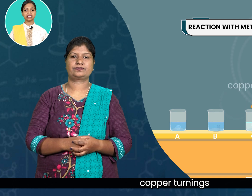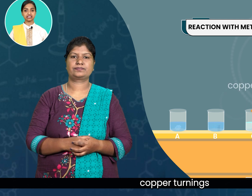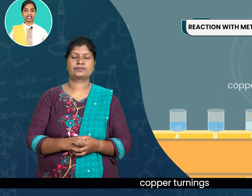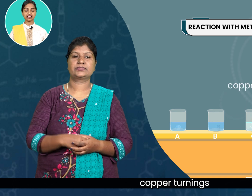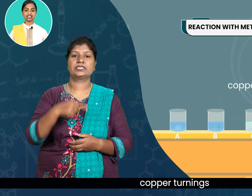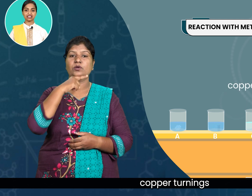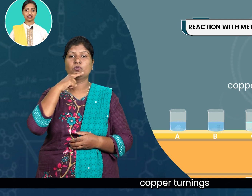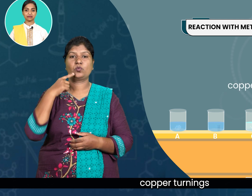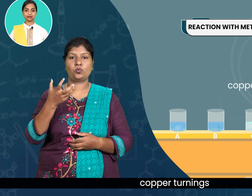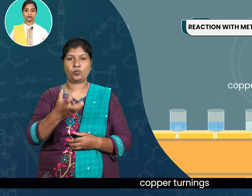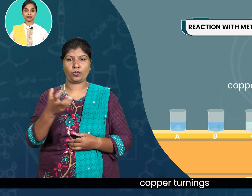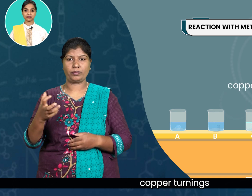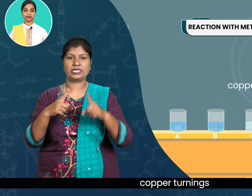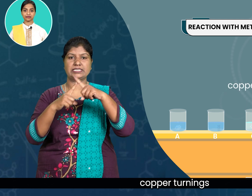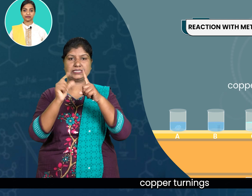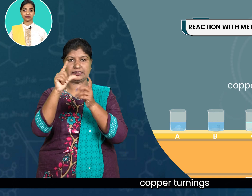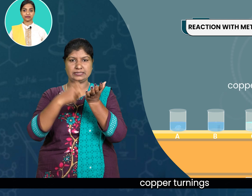copper turnings